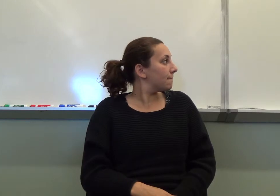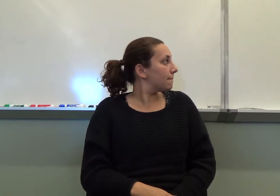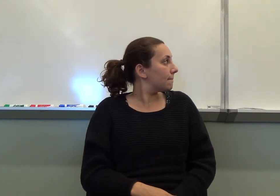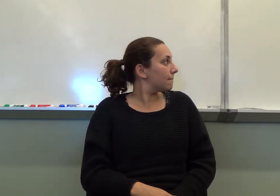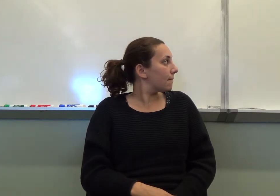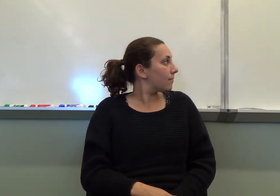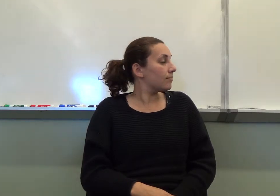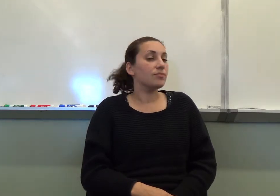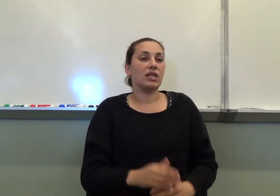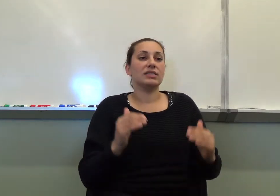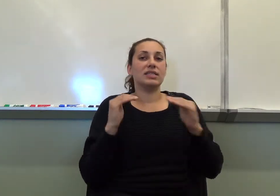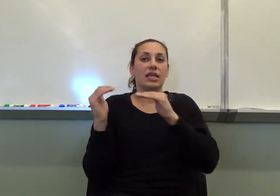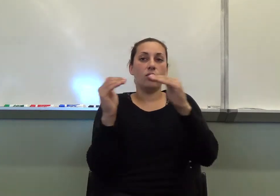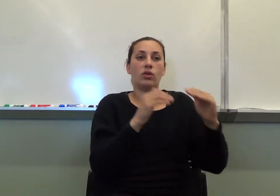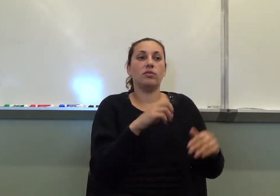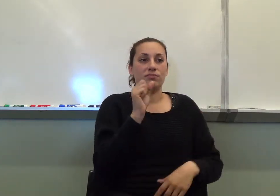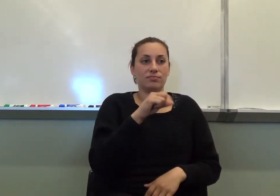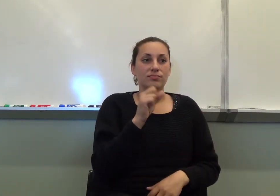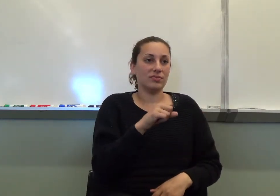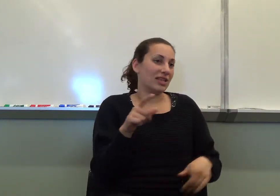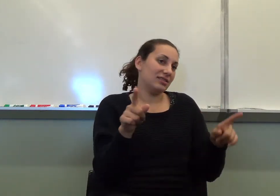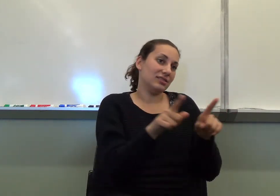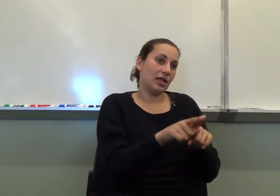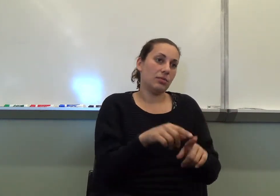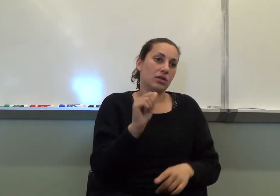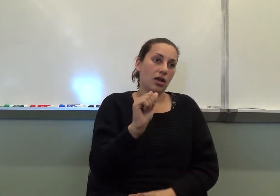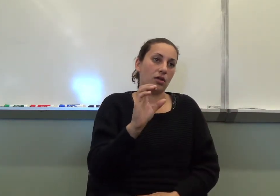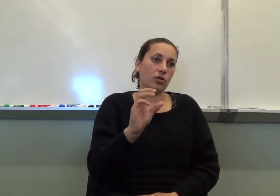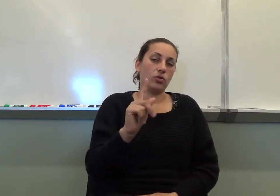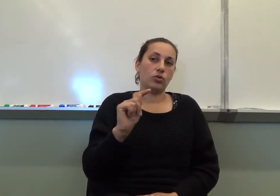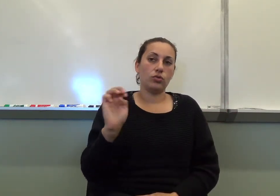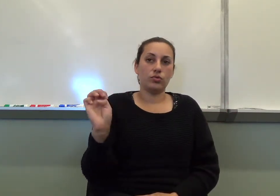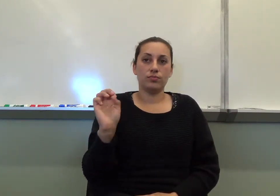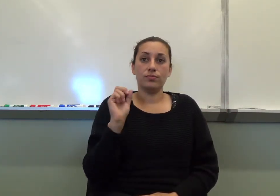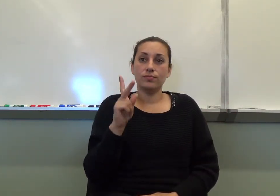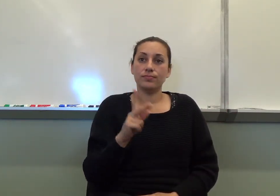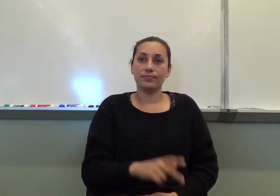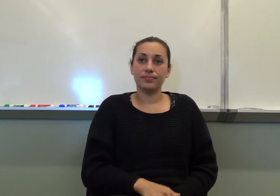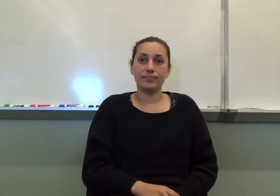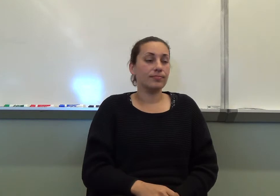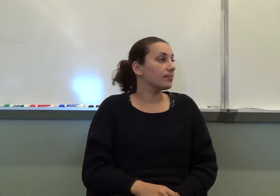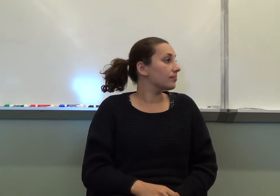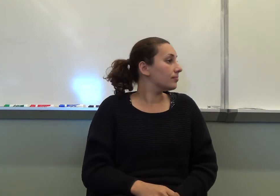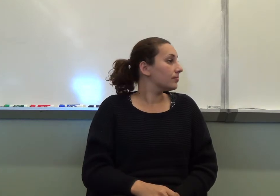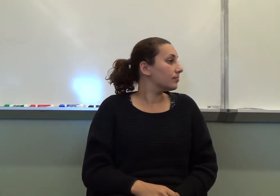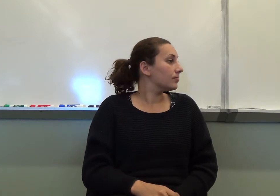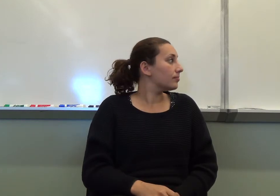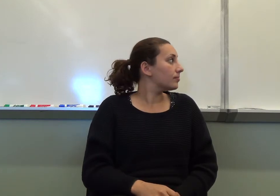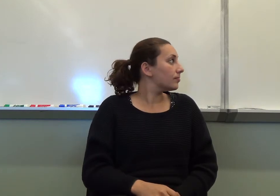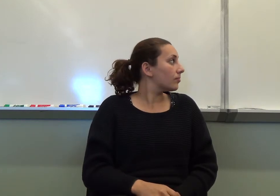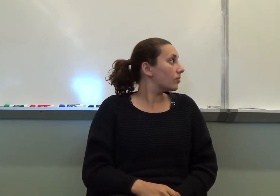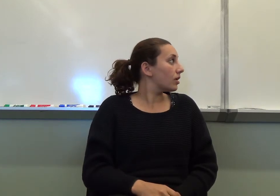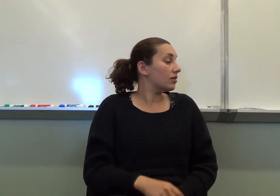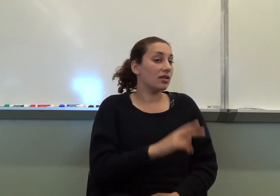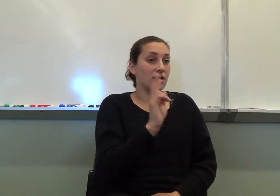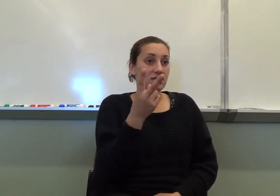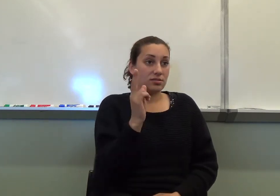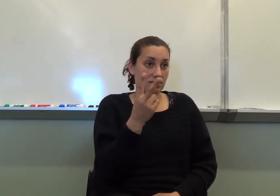equilateral. Yes, it is acute. That's right. It fits into both categories. The next one is called